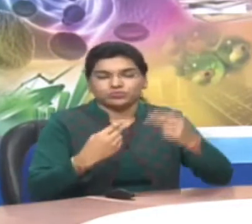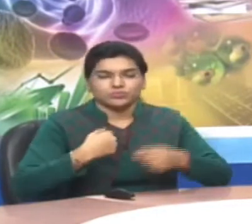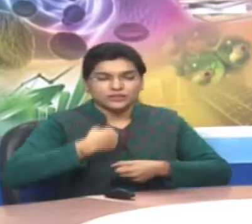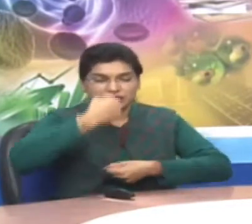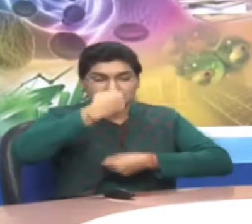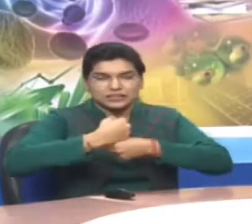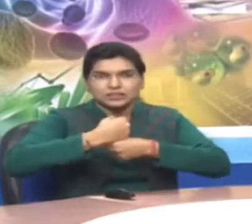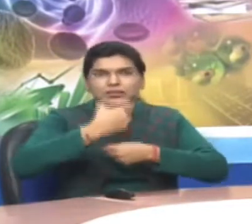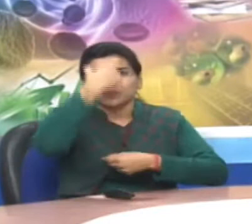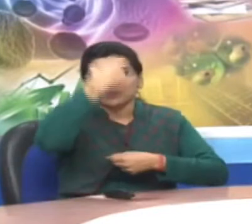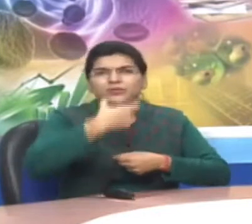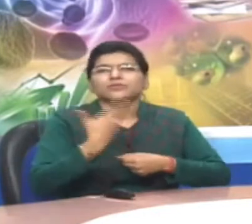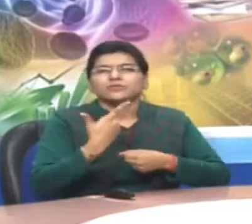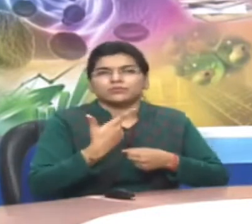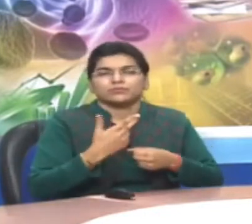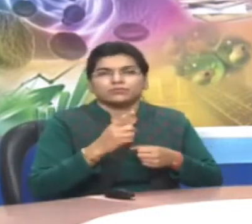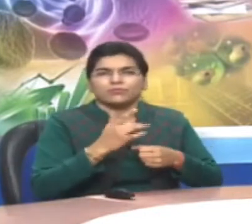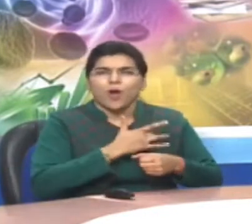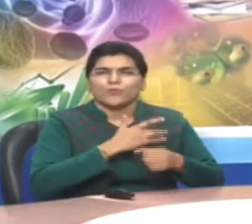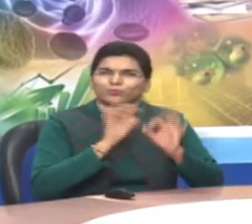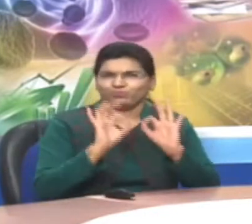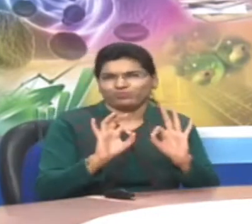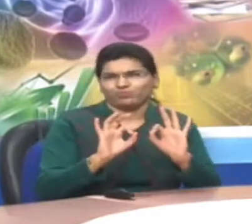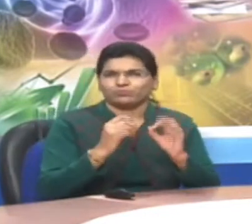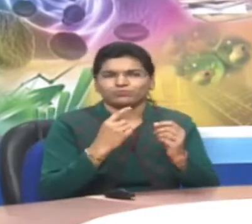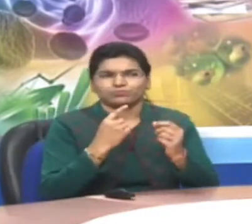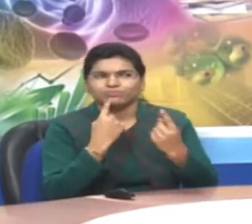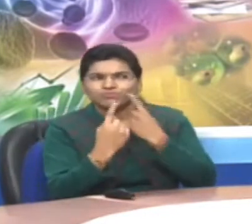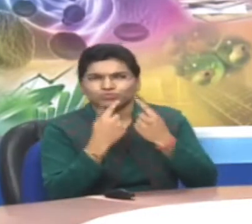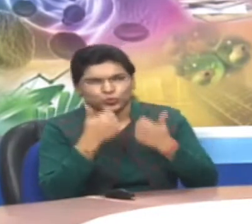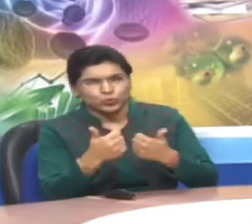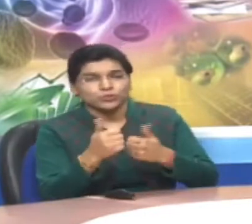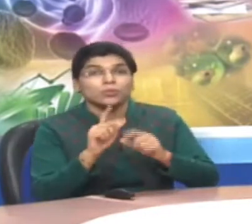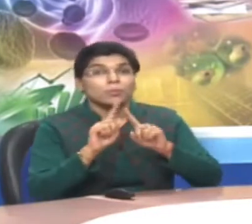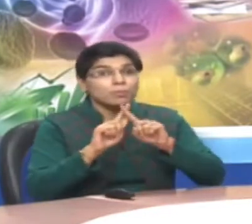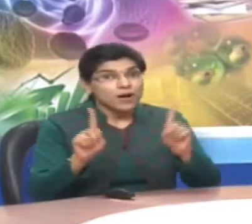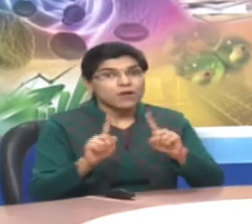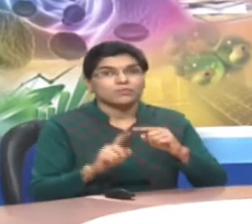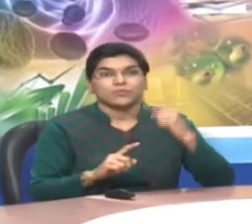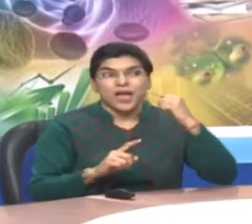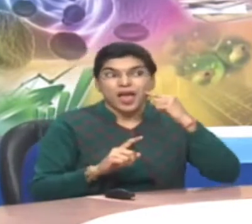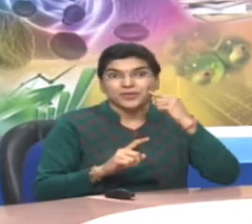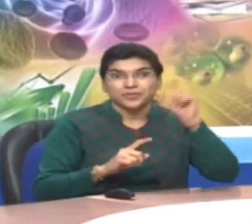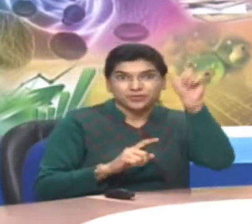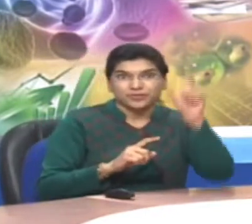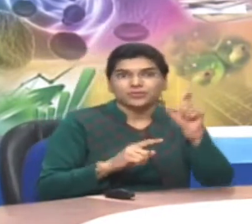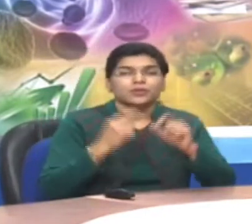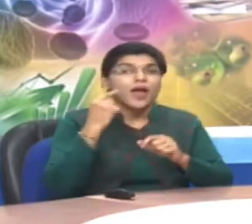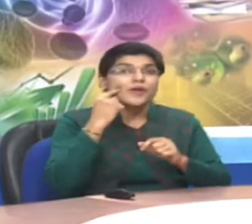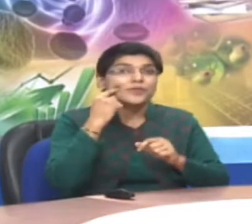So I'm going to narrate the scene to you. Gerard is a good person, but